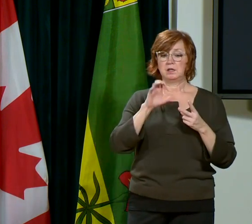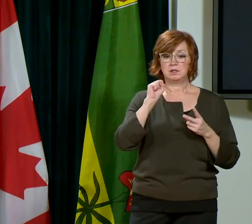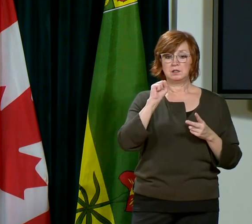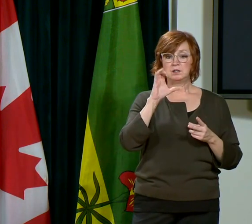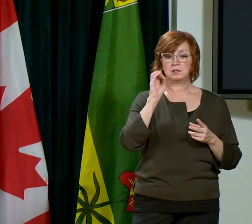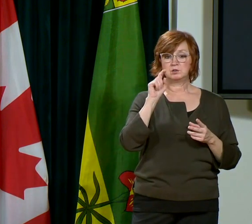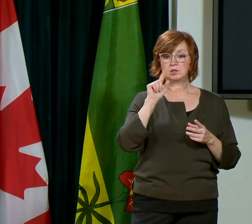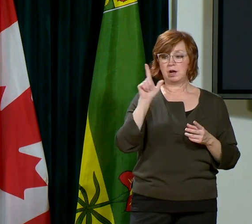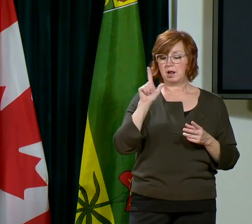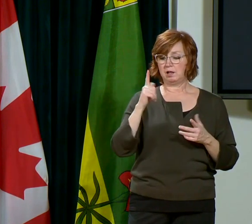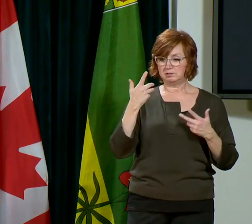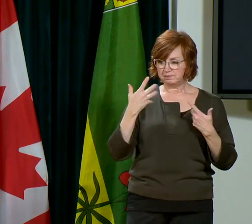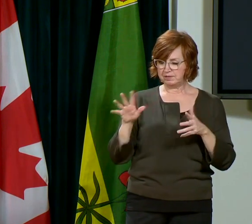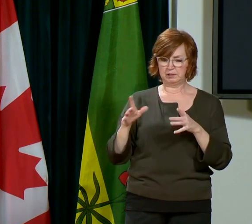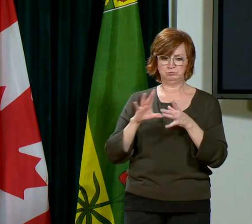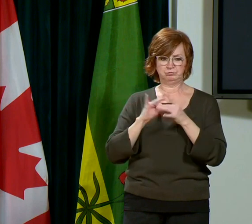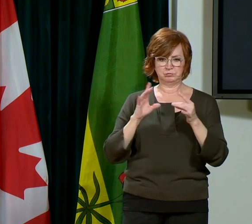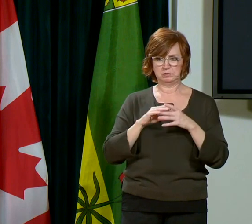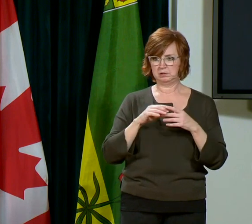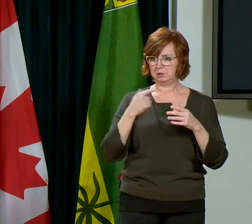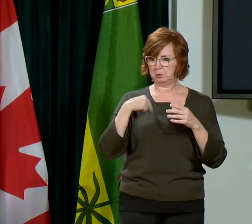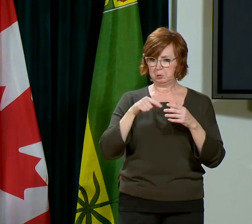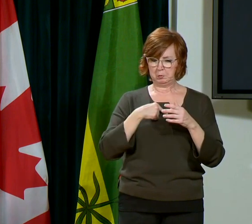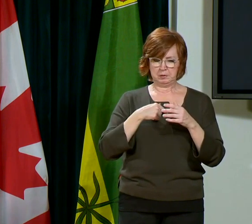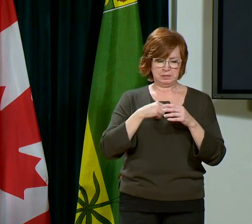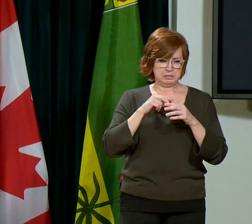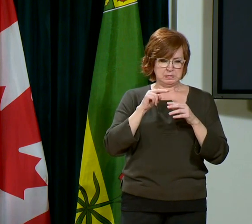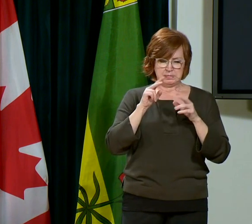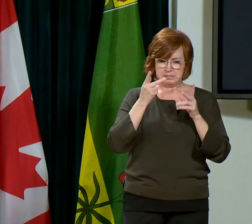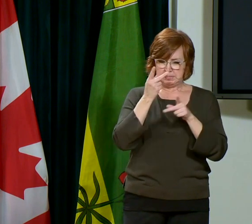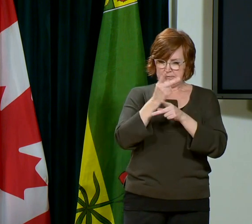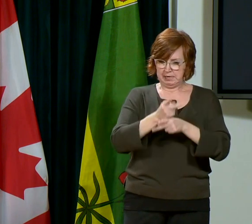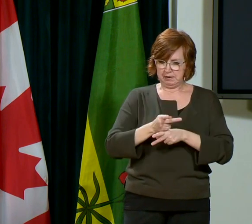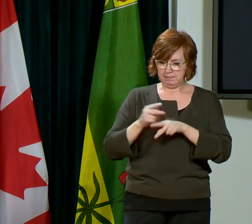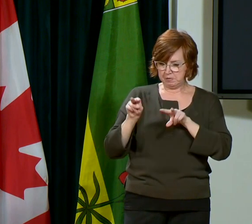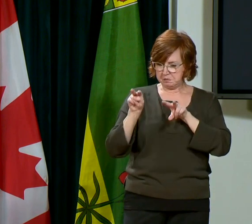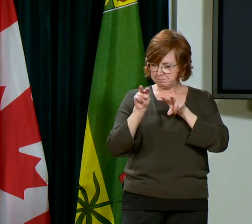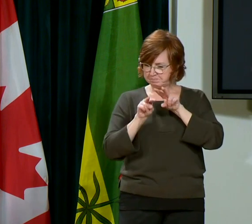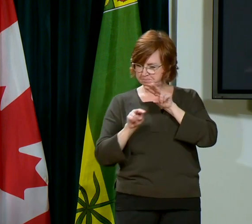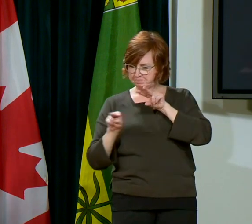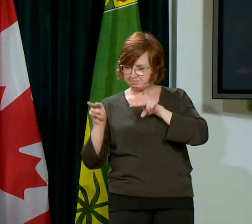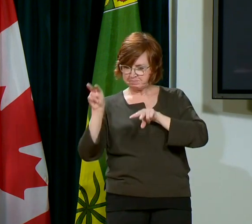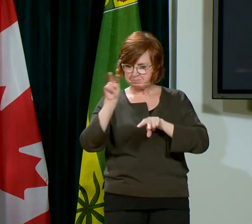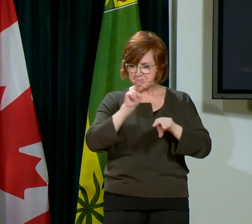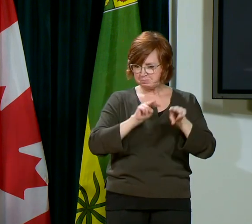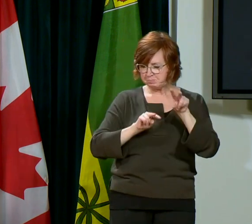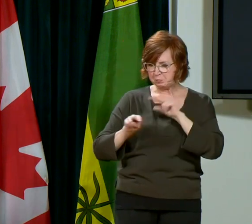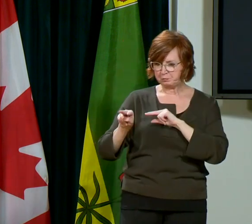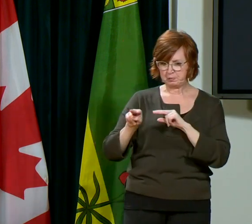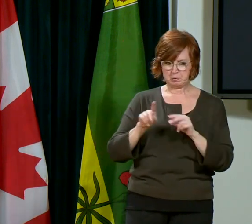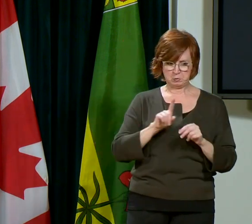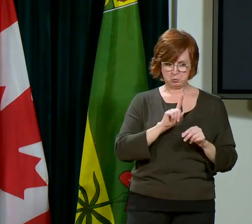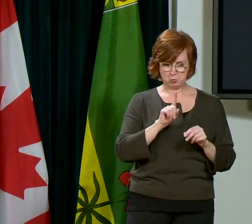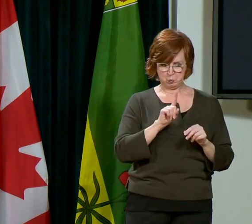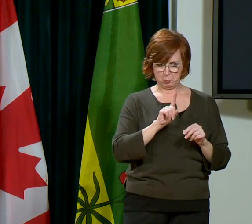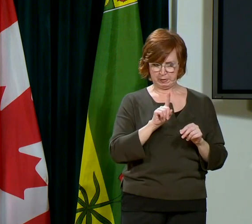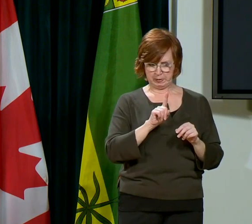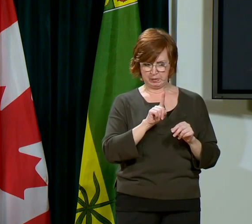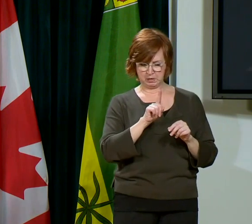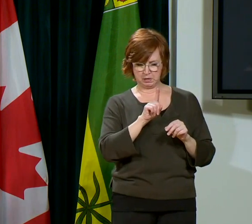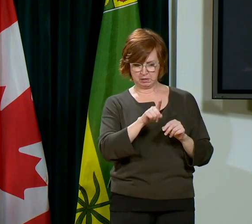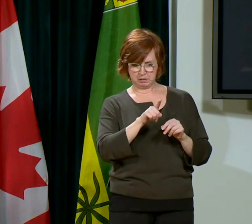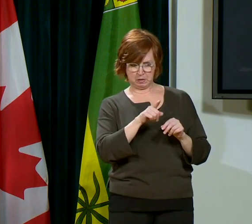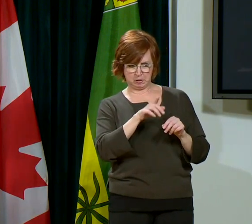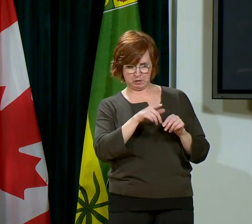then cautiously evaluate what areas of work that have been, slowed can